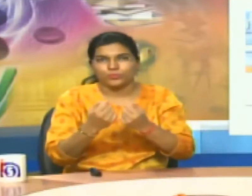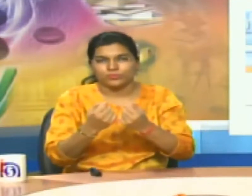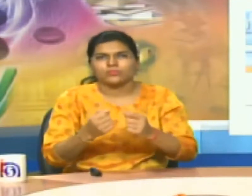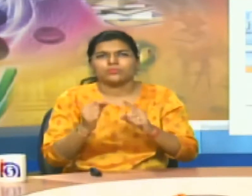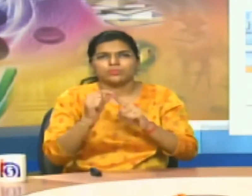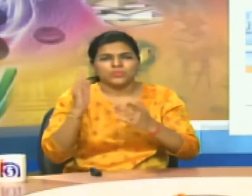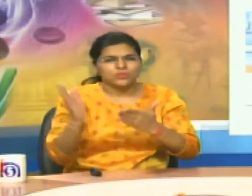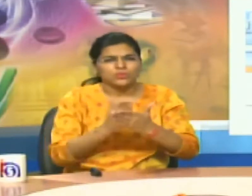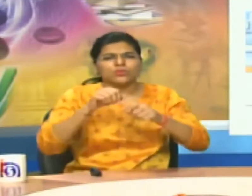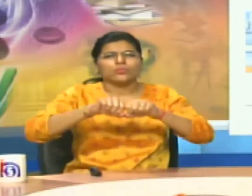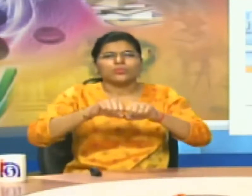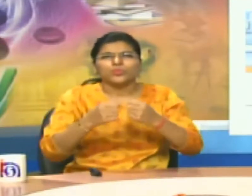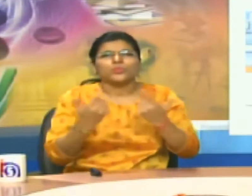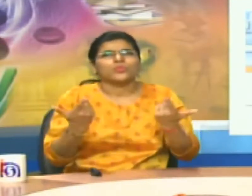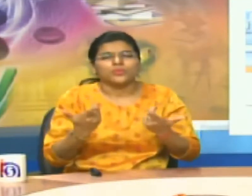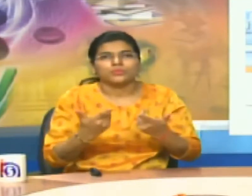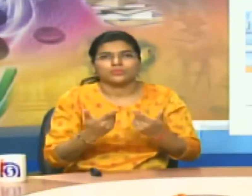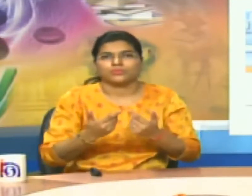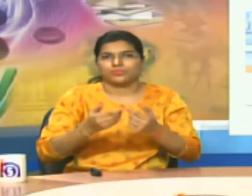Now let's understand the page break.